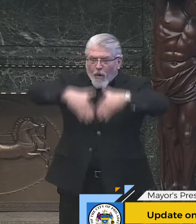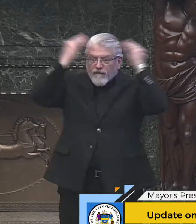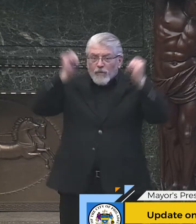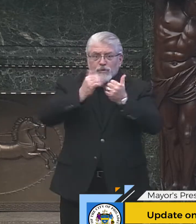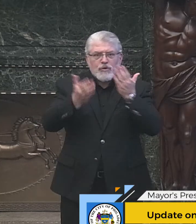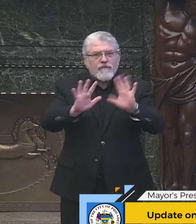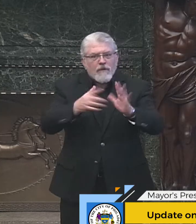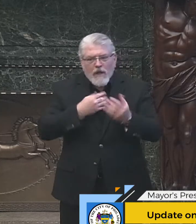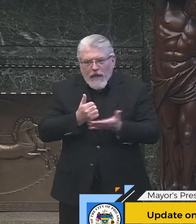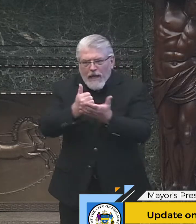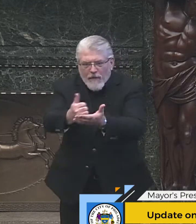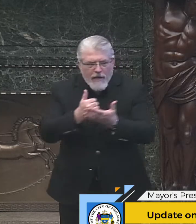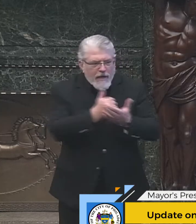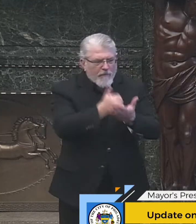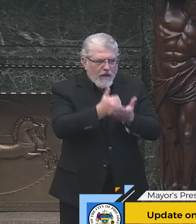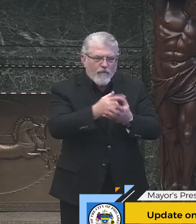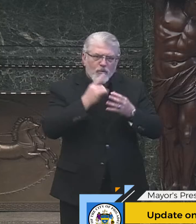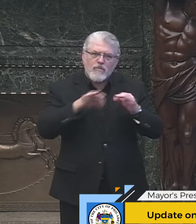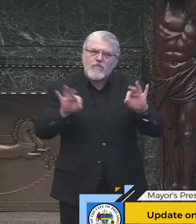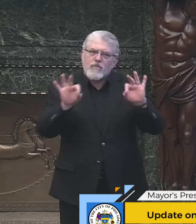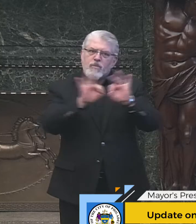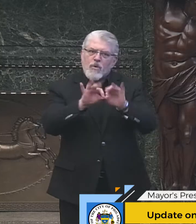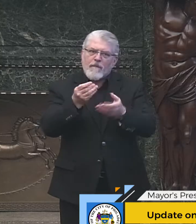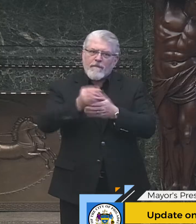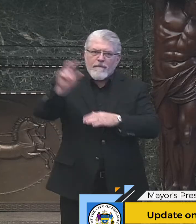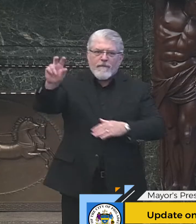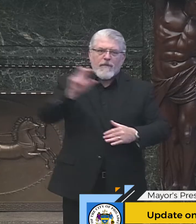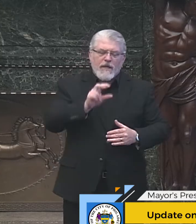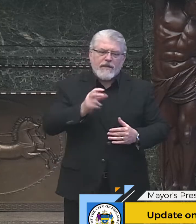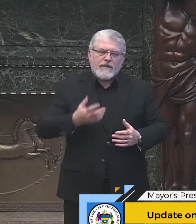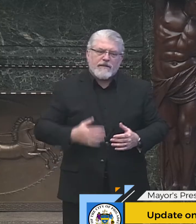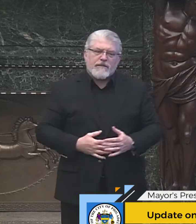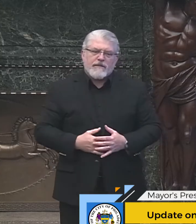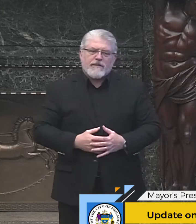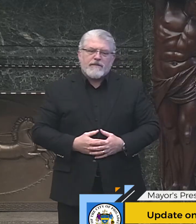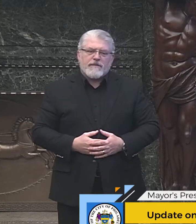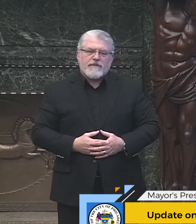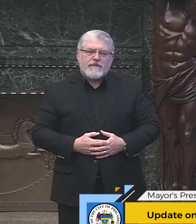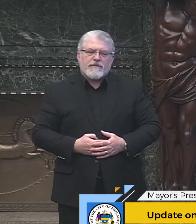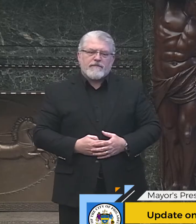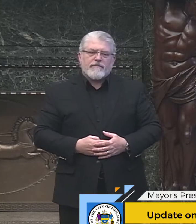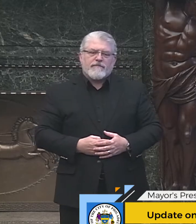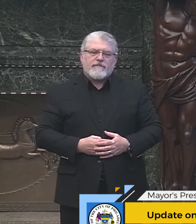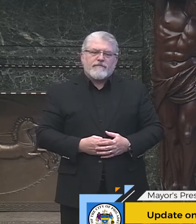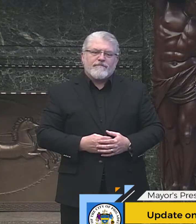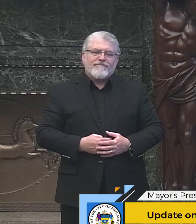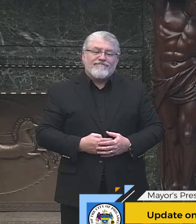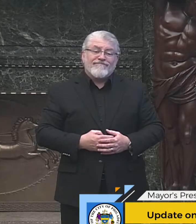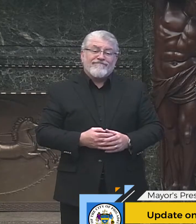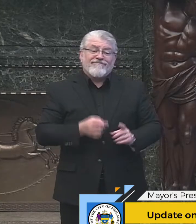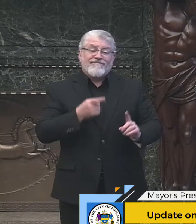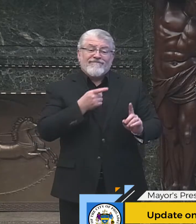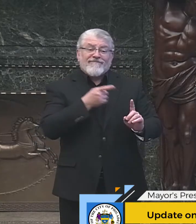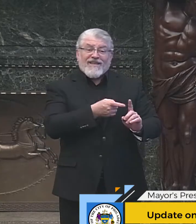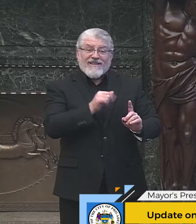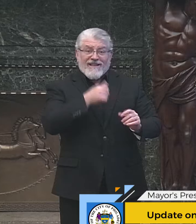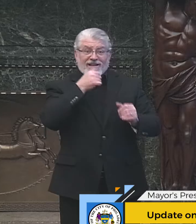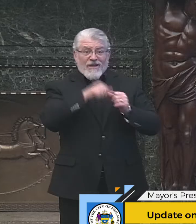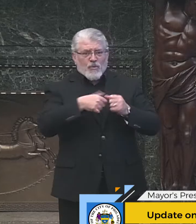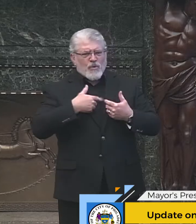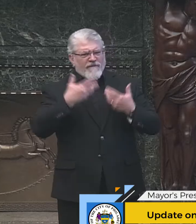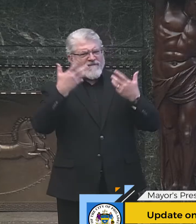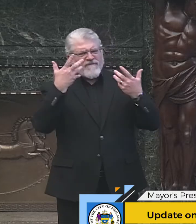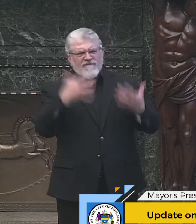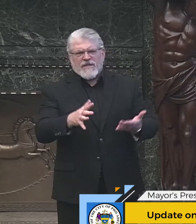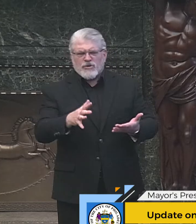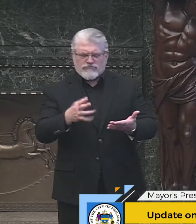the economy in this extraordinary time. And I will note that this letter sent to Congress is signed by both Democratic